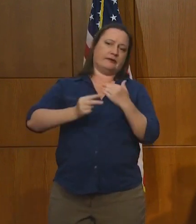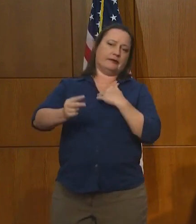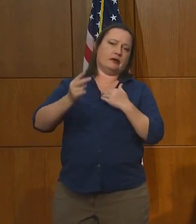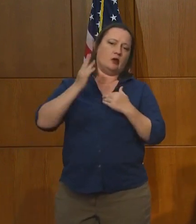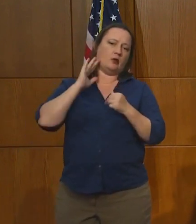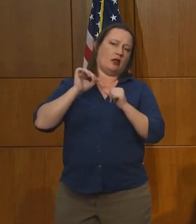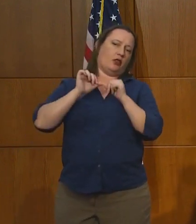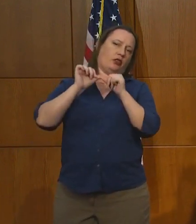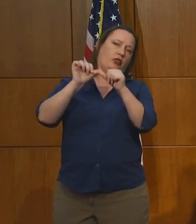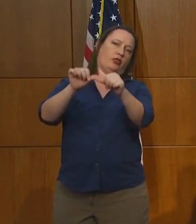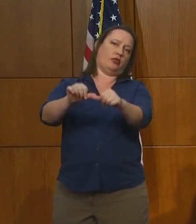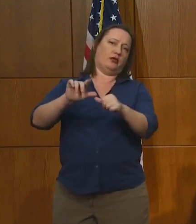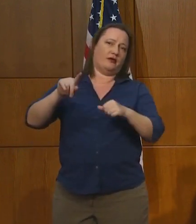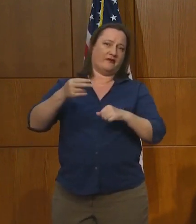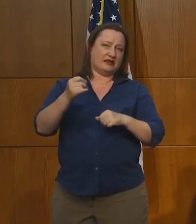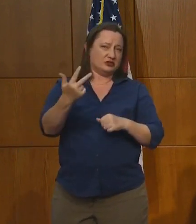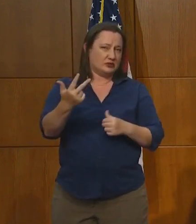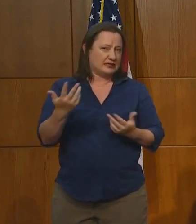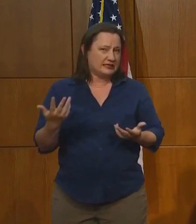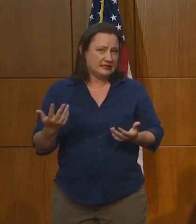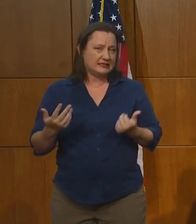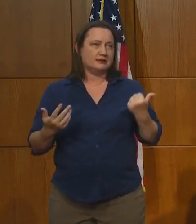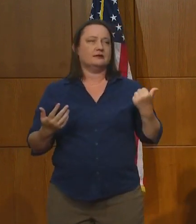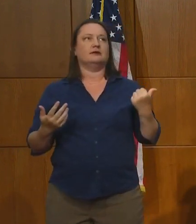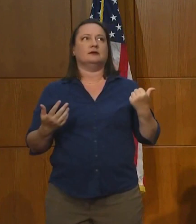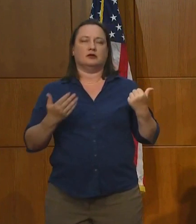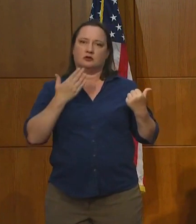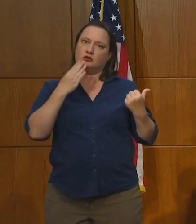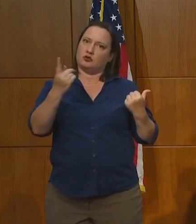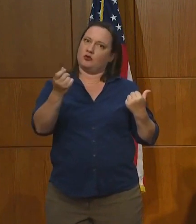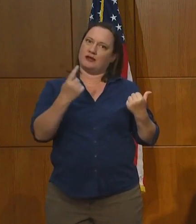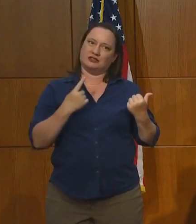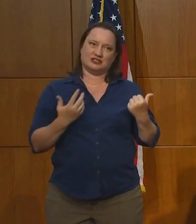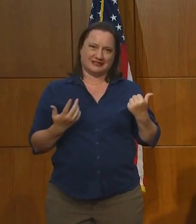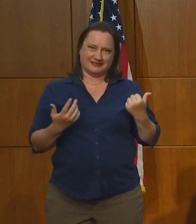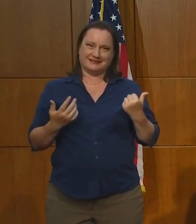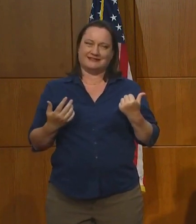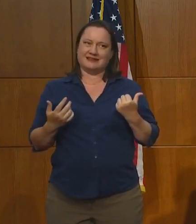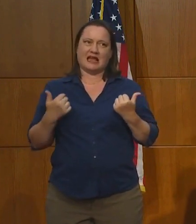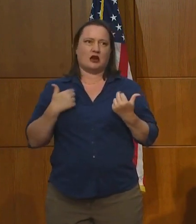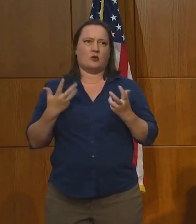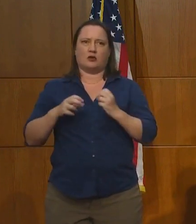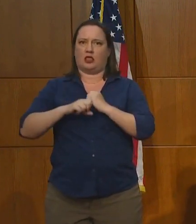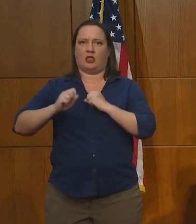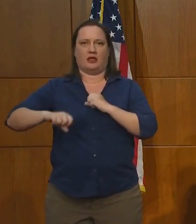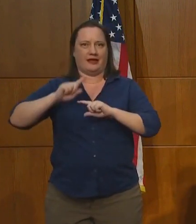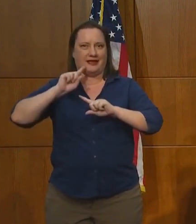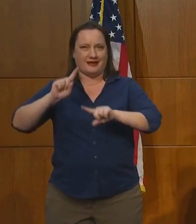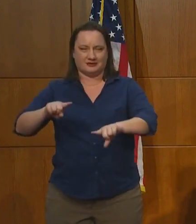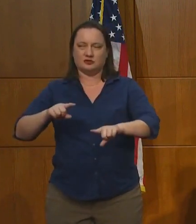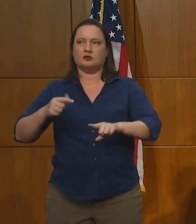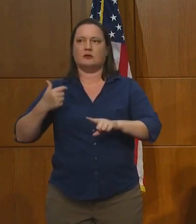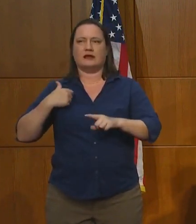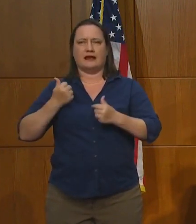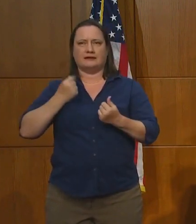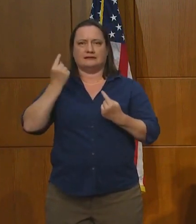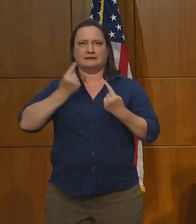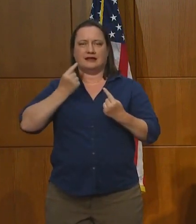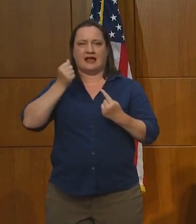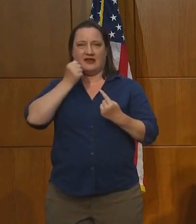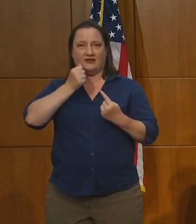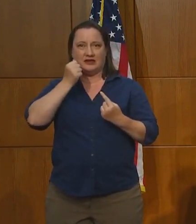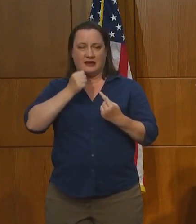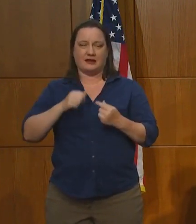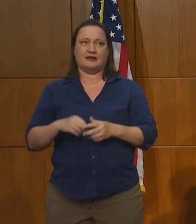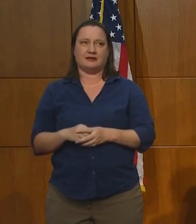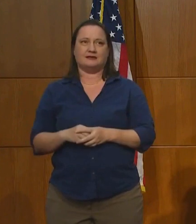here, but this is something that I think about every day, and that's why I tried to articulate a little bit earlier that